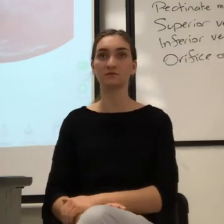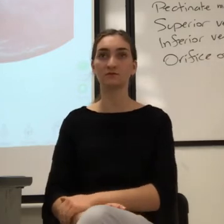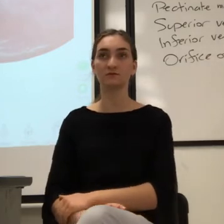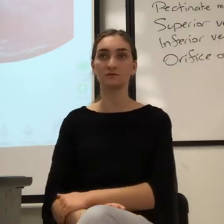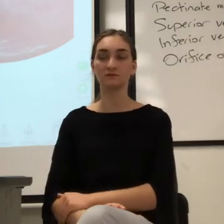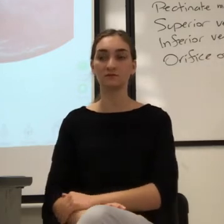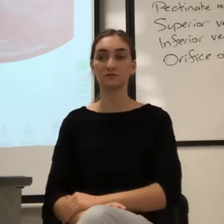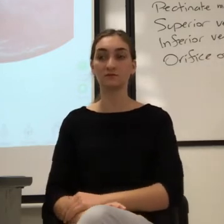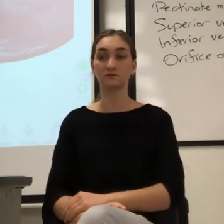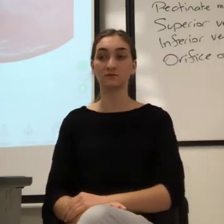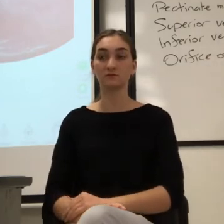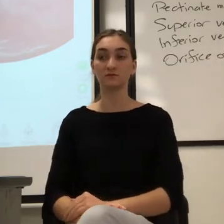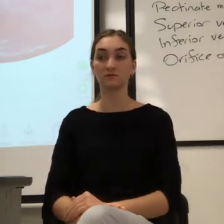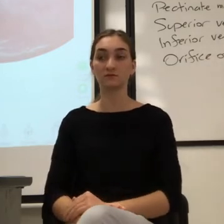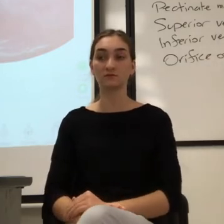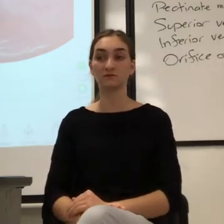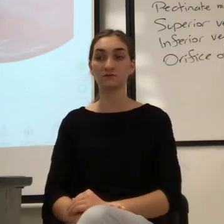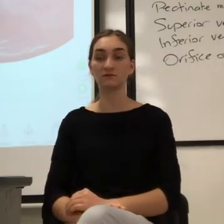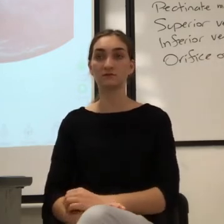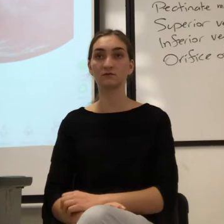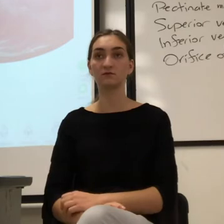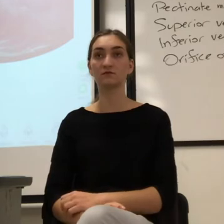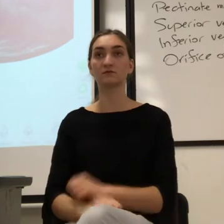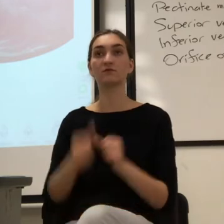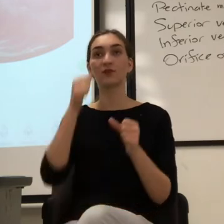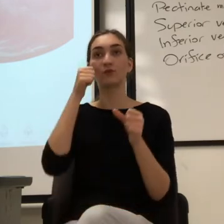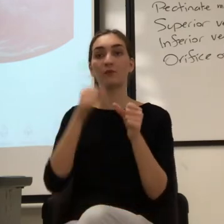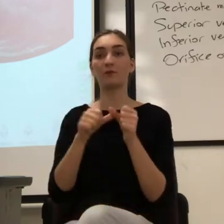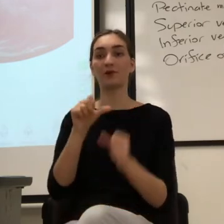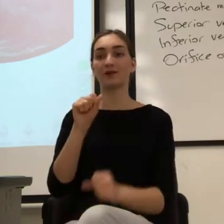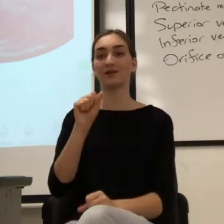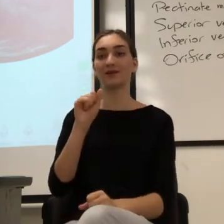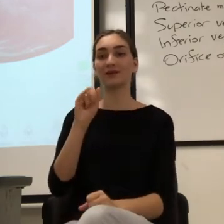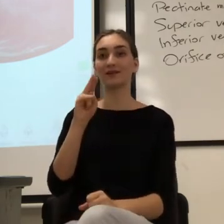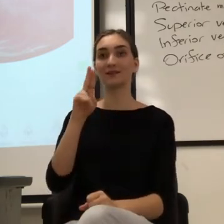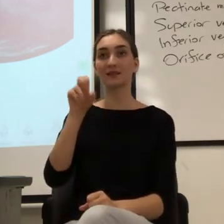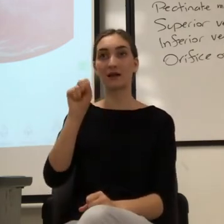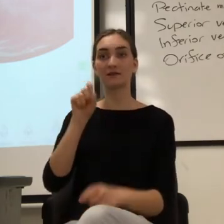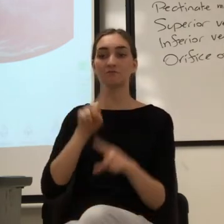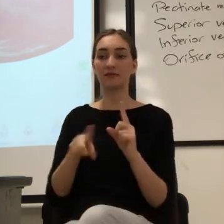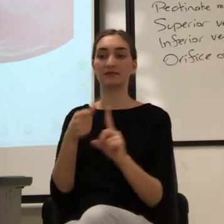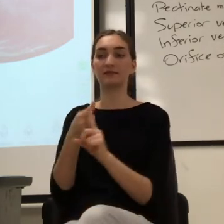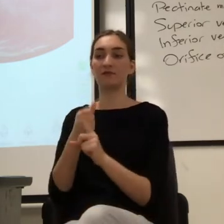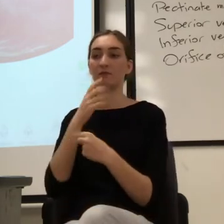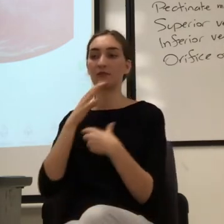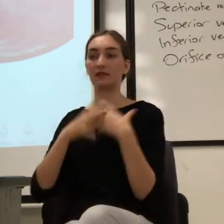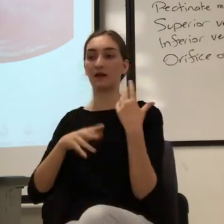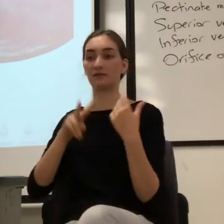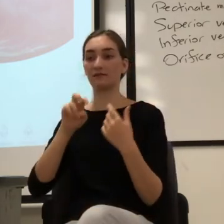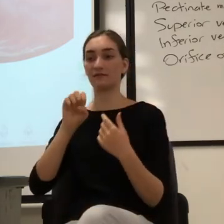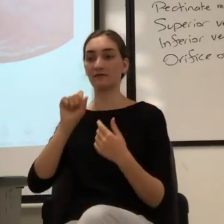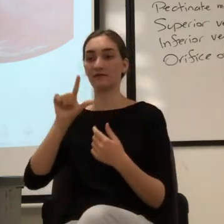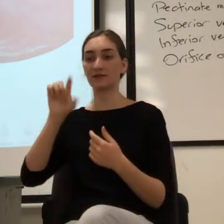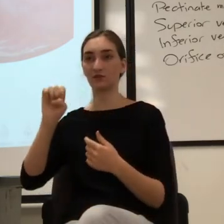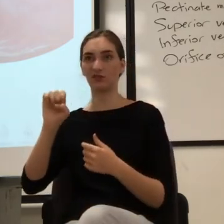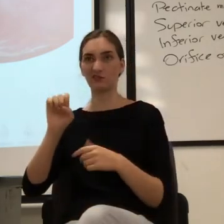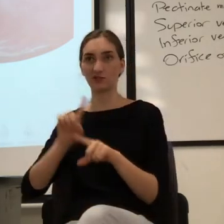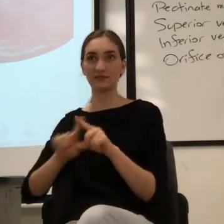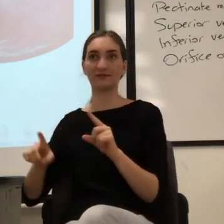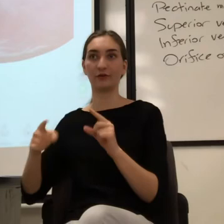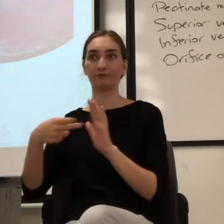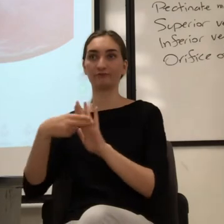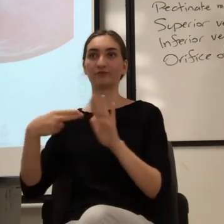Coronary sinus. Remember, it's sinus, it's a blood vessel, just a different kind of a word. There's